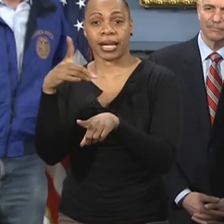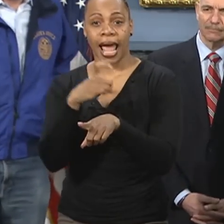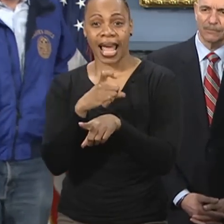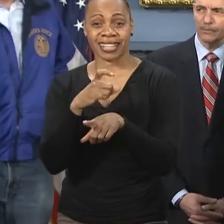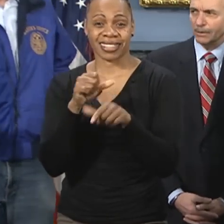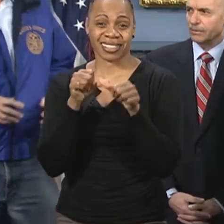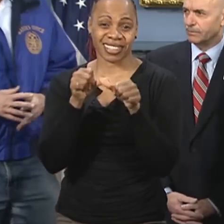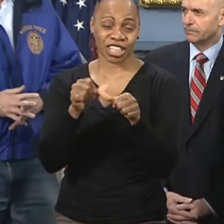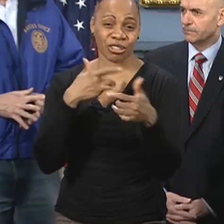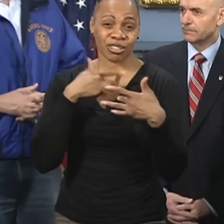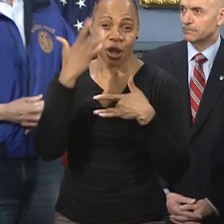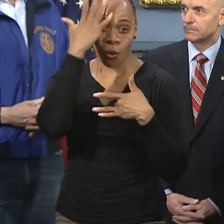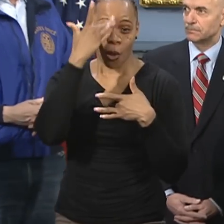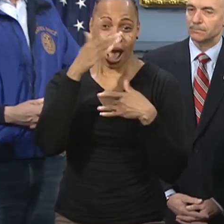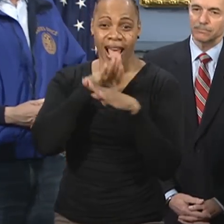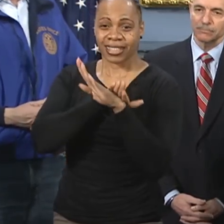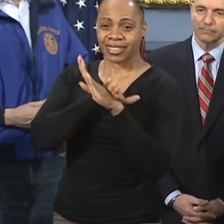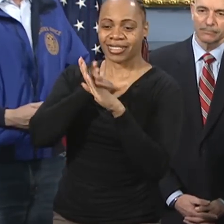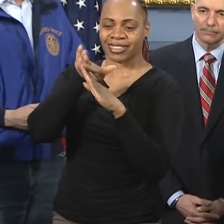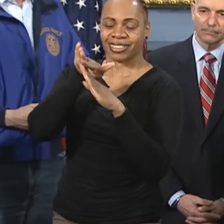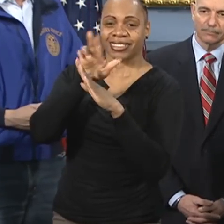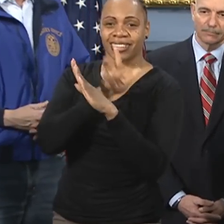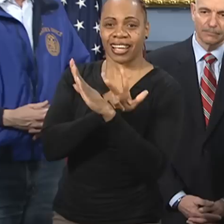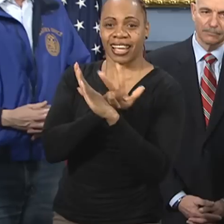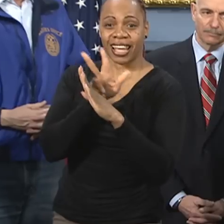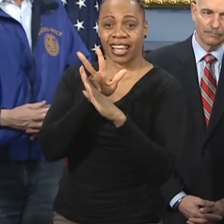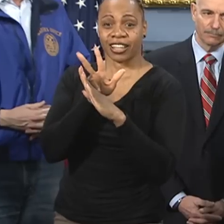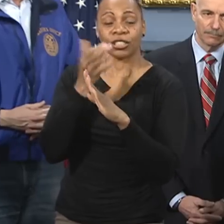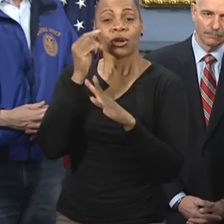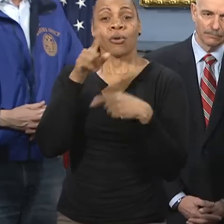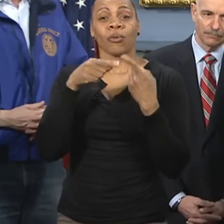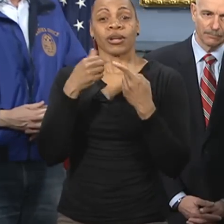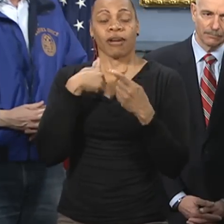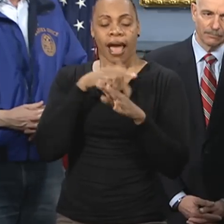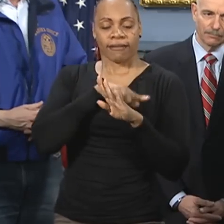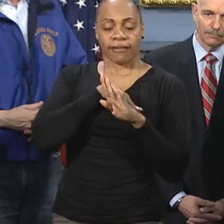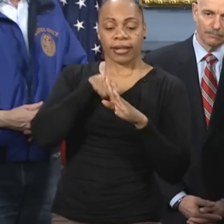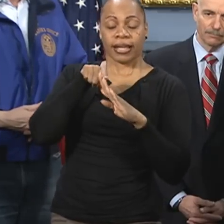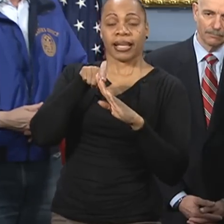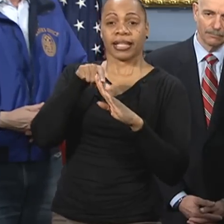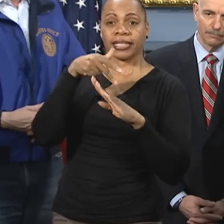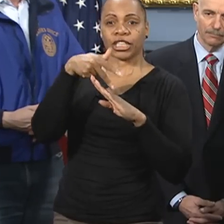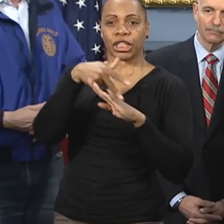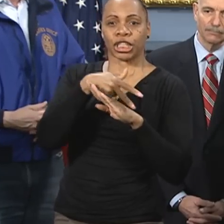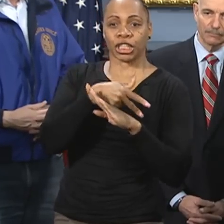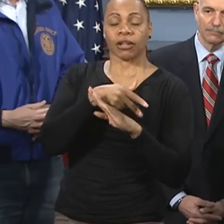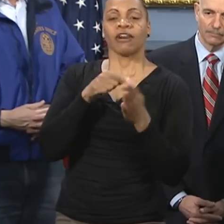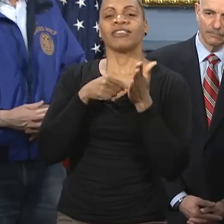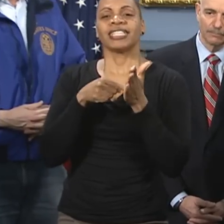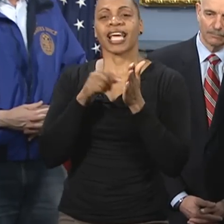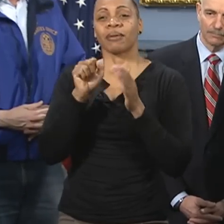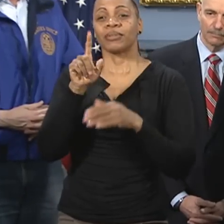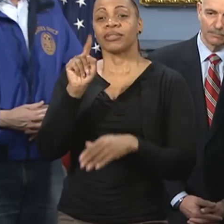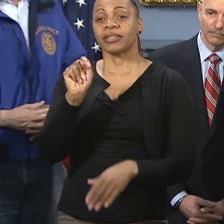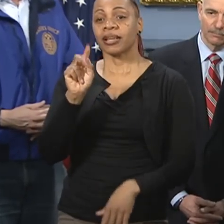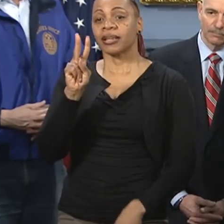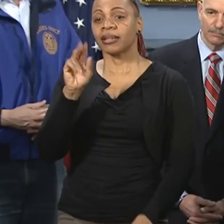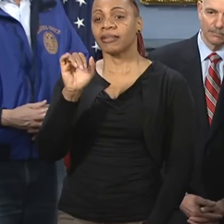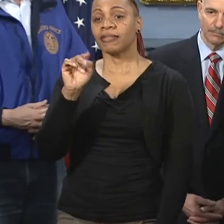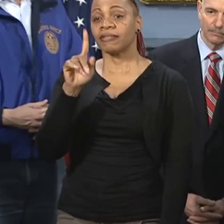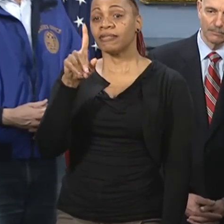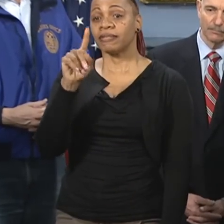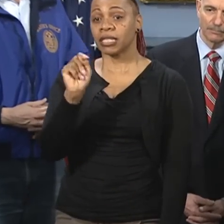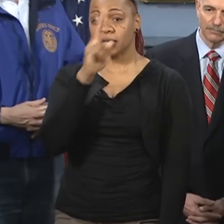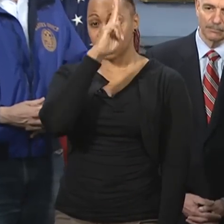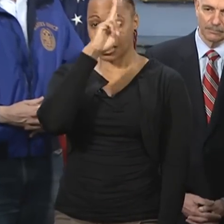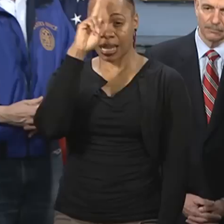or? Well, anytime you're going to hill, you're probably going to have a little slipperiness. And there is a St. Vincent's Hospital down at one end down there. That's